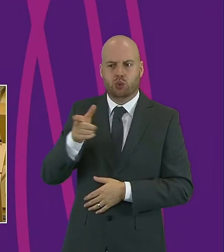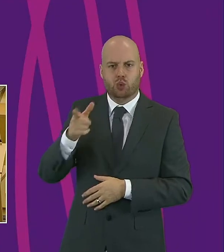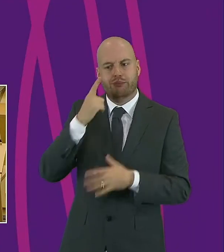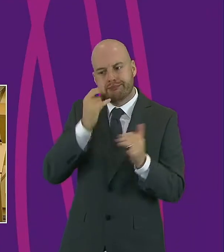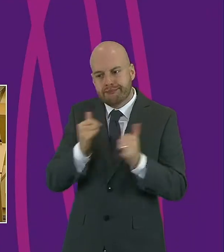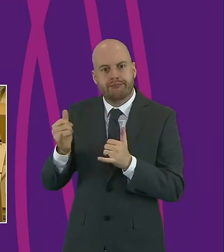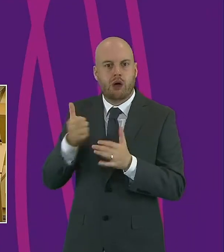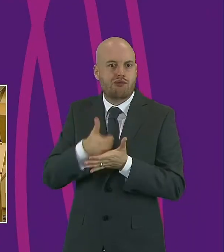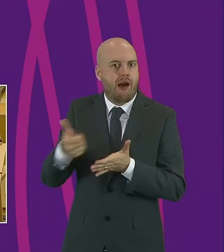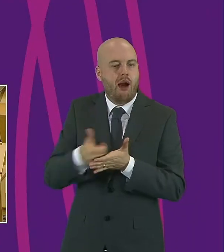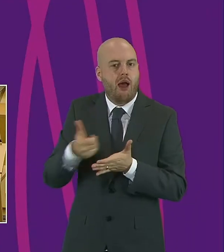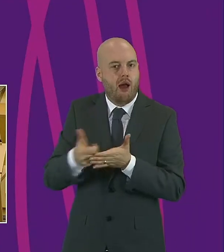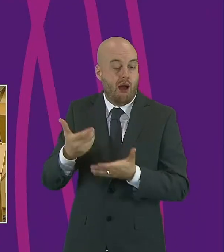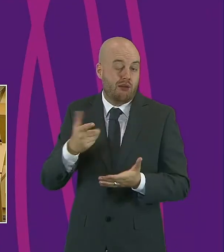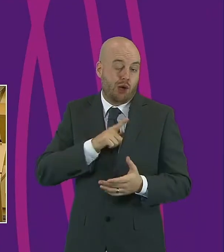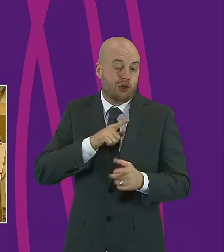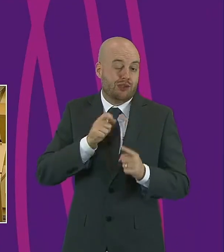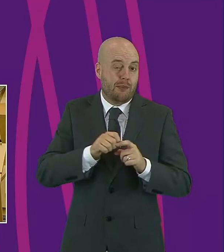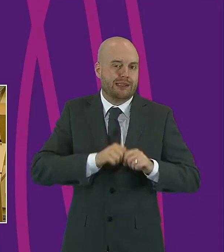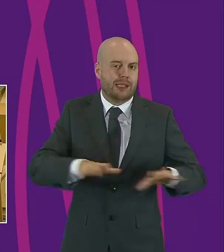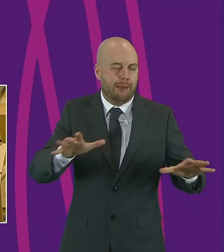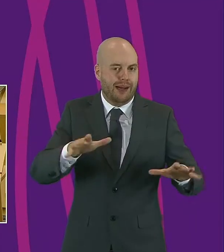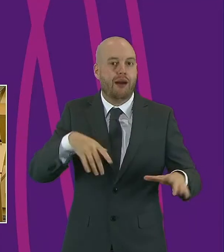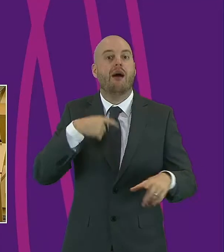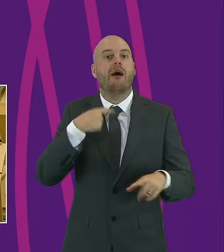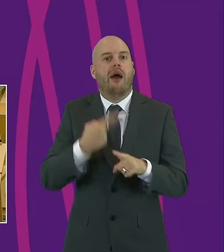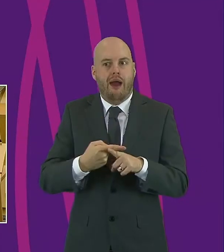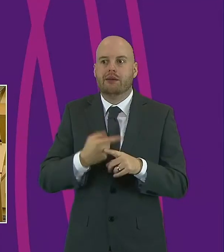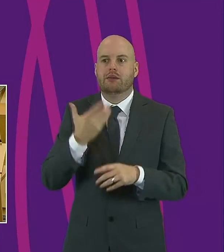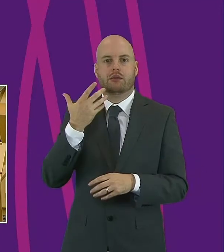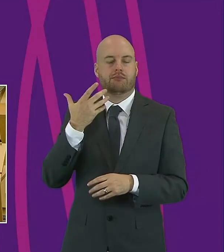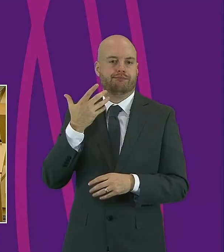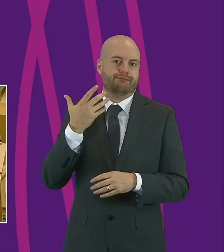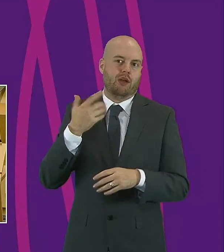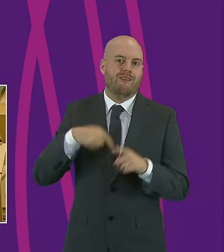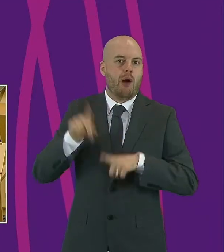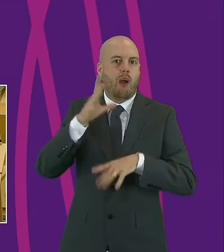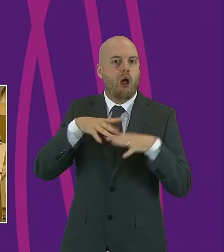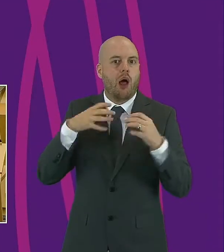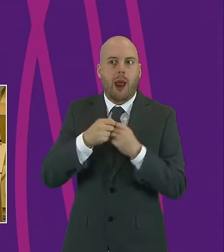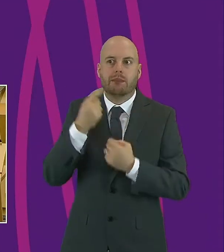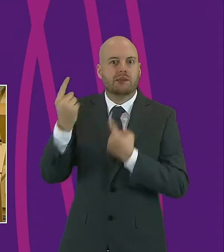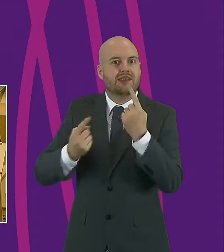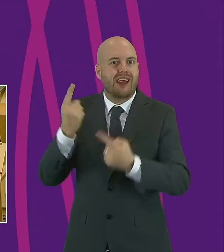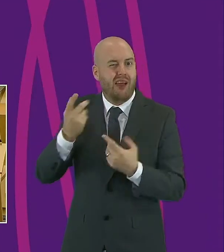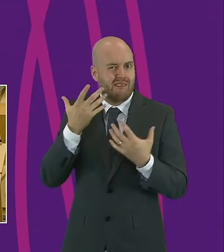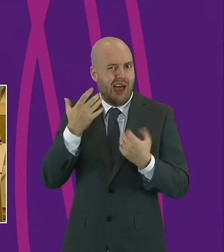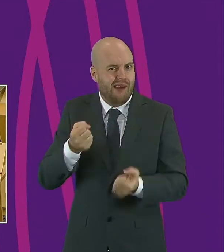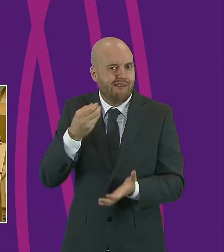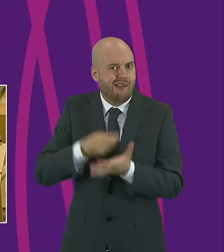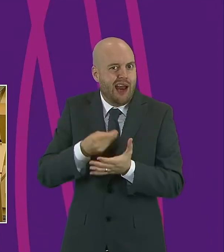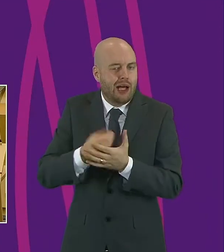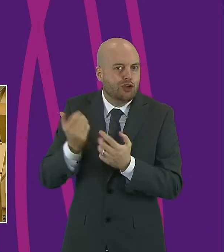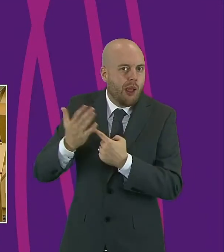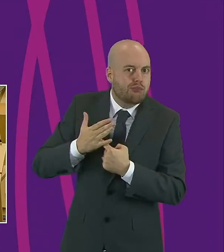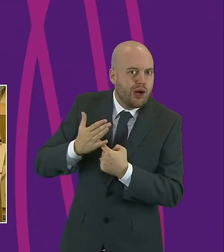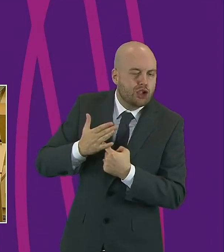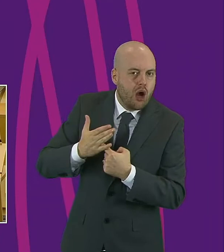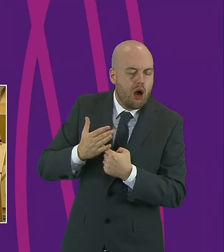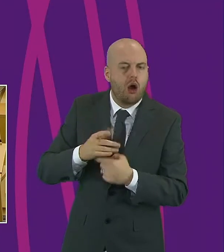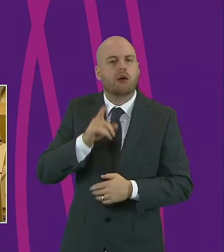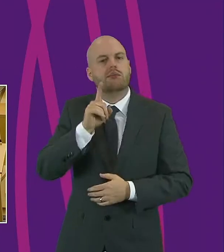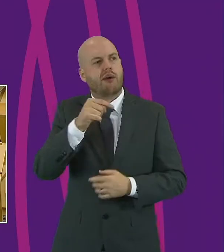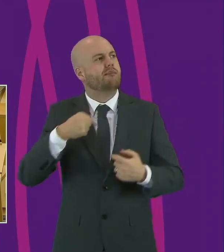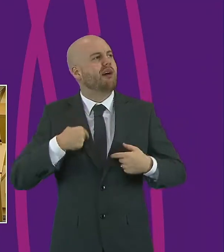pressure because of the pandemic, so I absolutely understand the point that Stuart McMillan is making. But as government, our overriding responsibility is